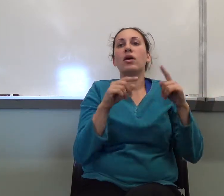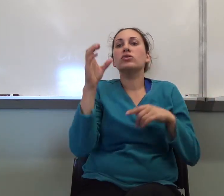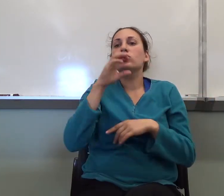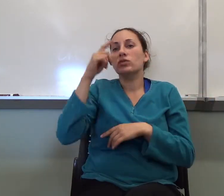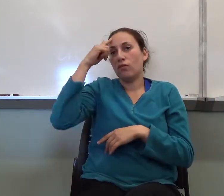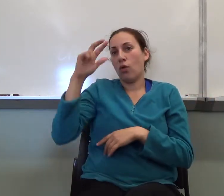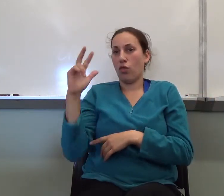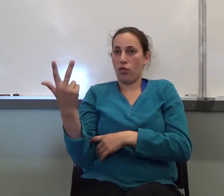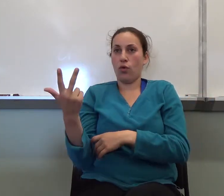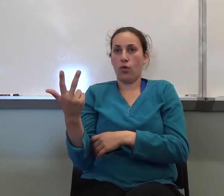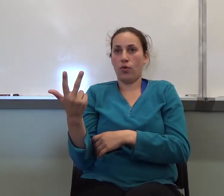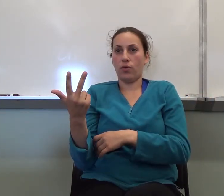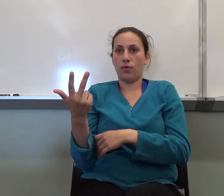see percents unknown and so